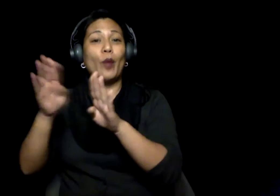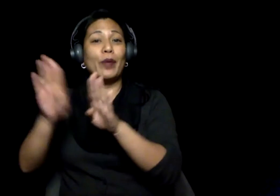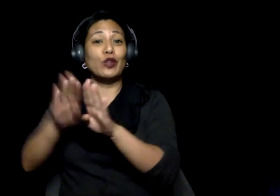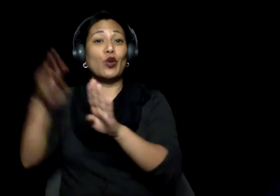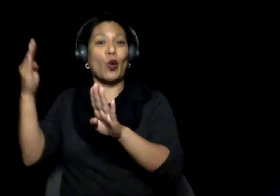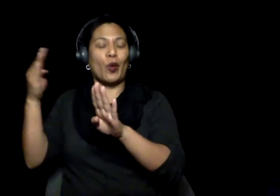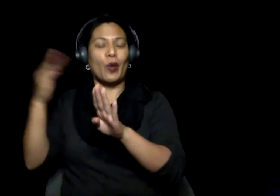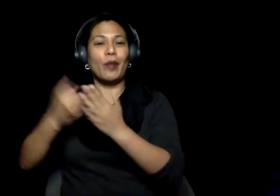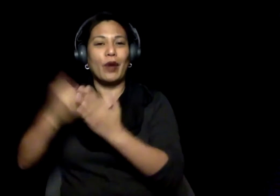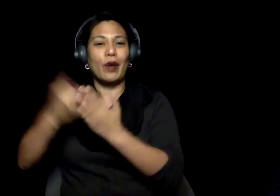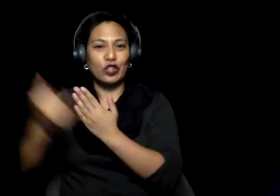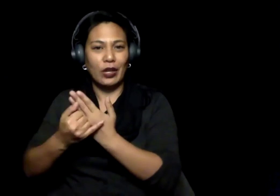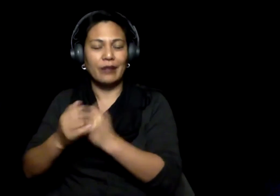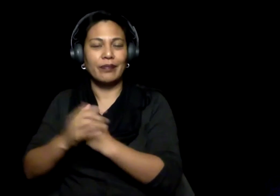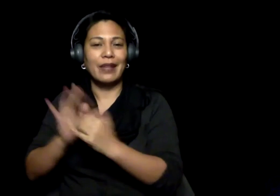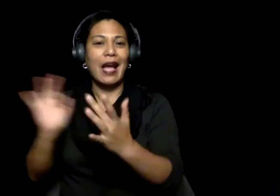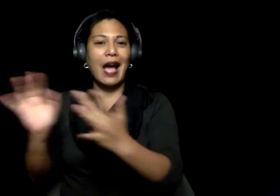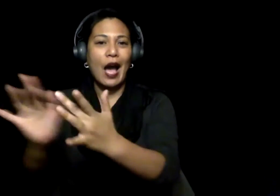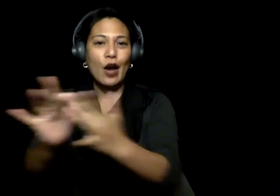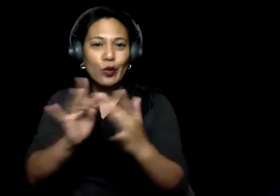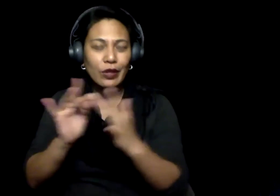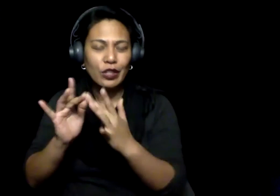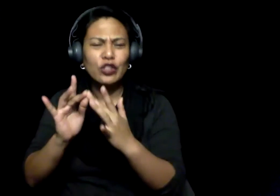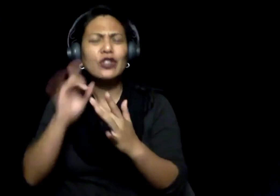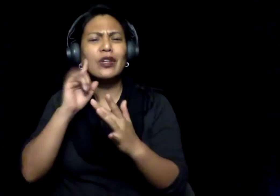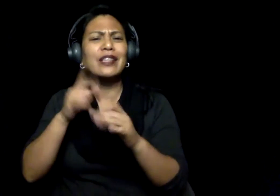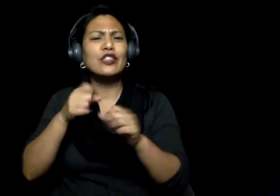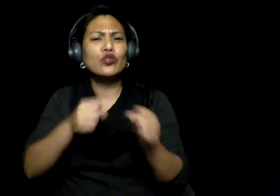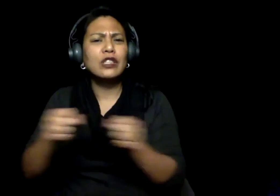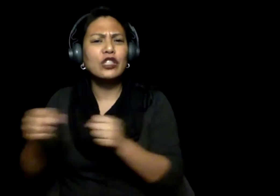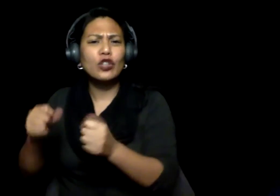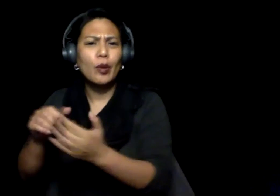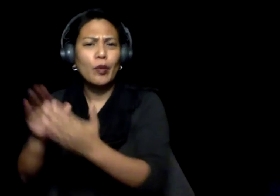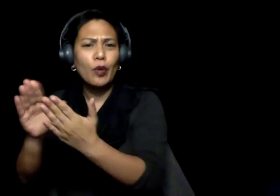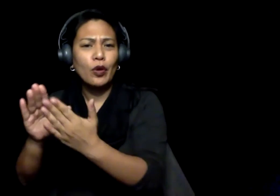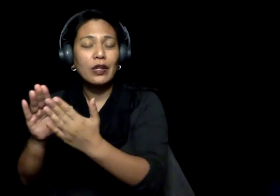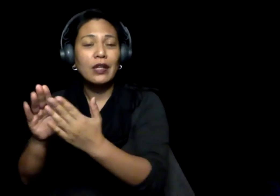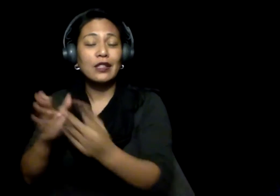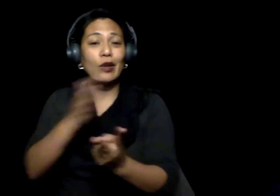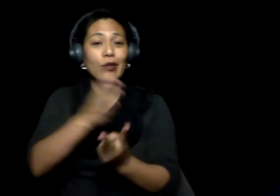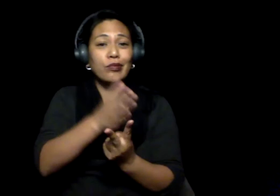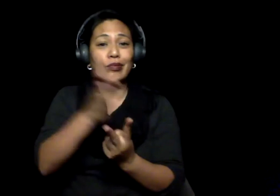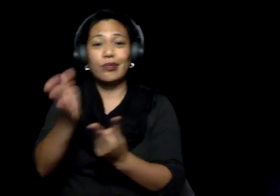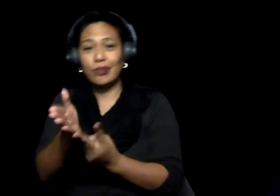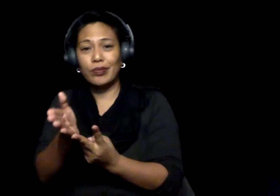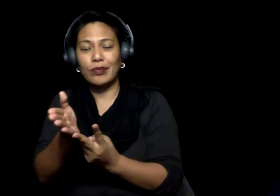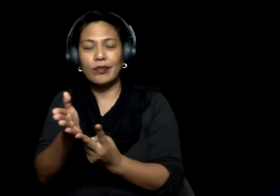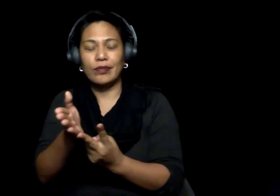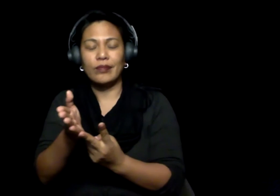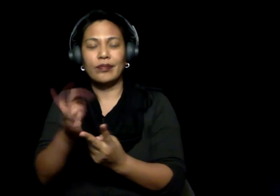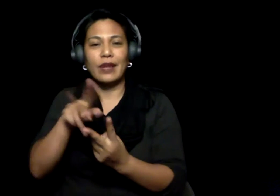So these are some of the strategic programs. So you can have a grant in each of those categories.